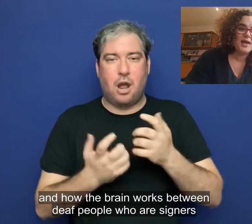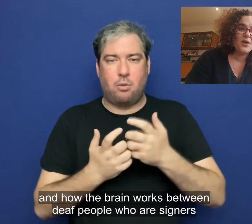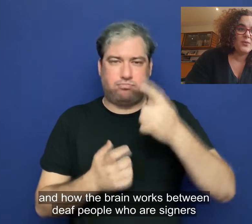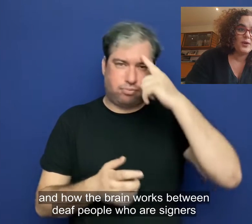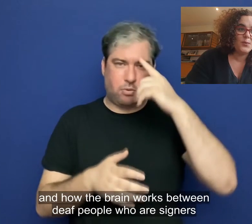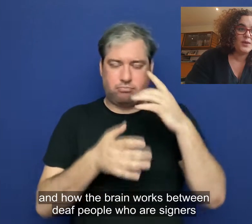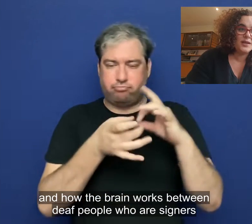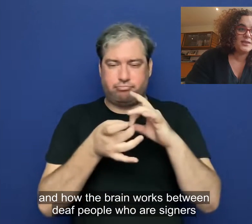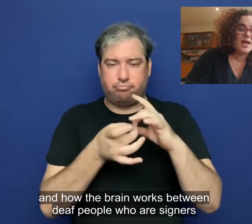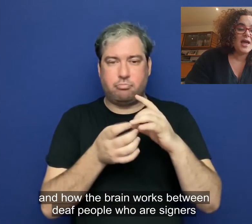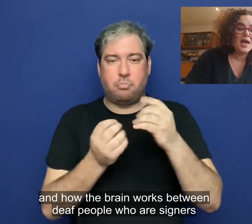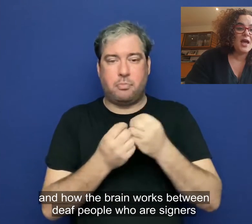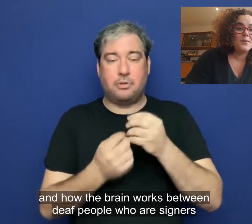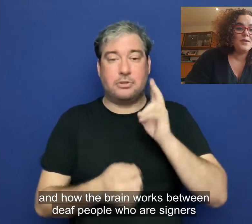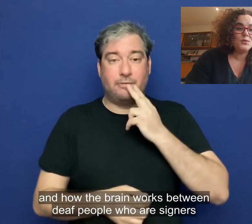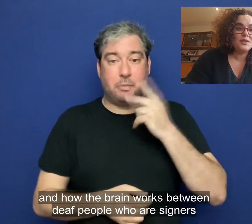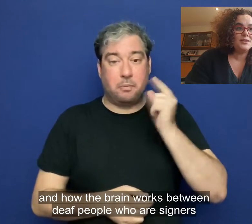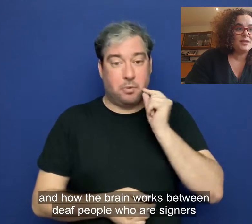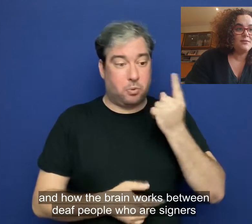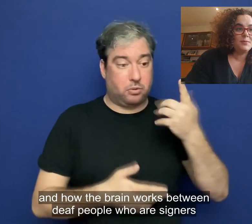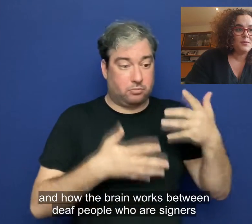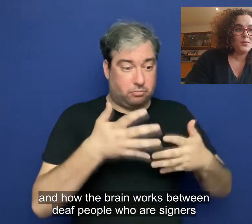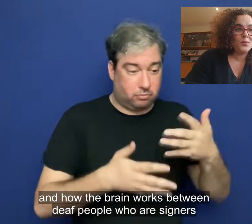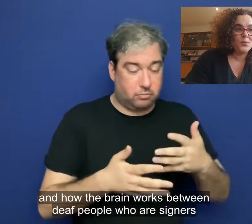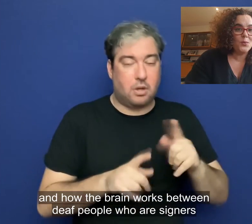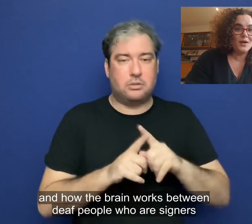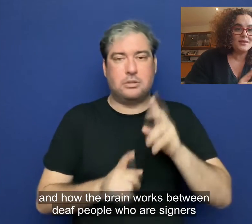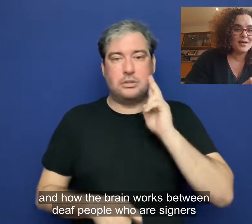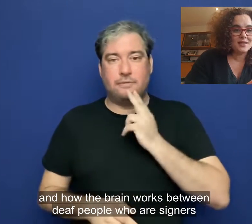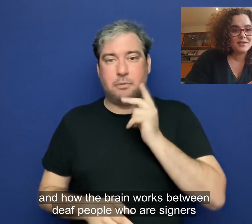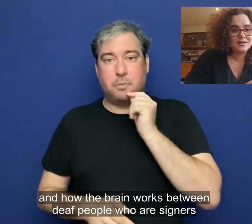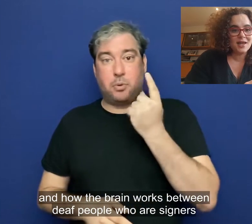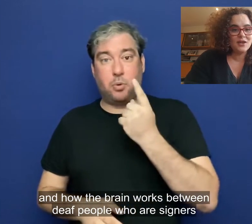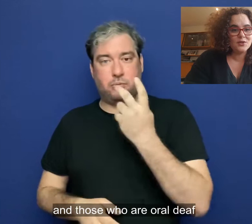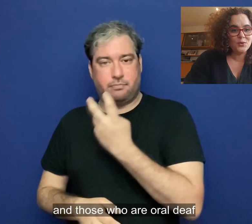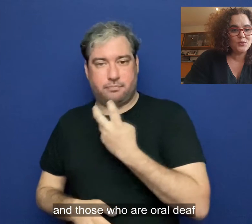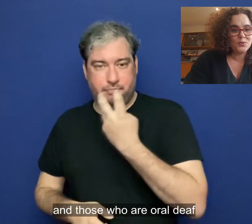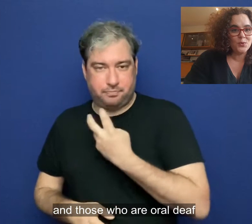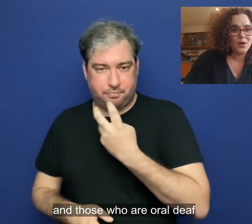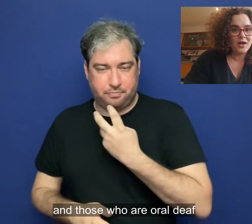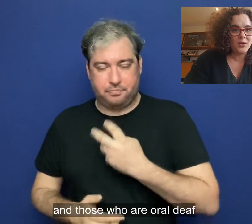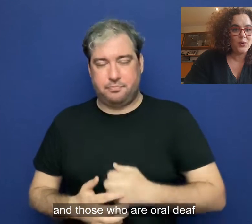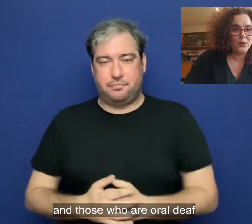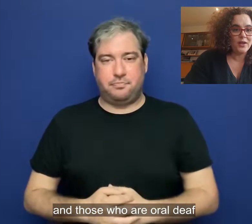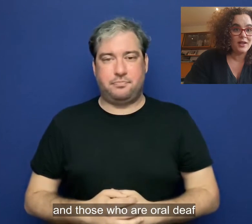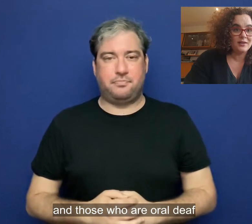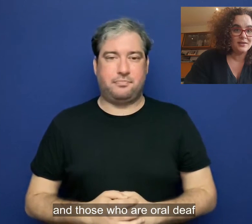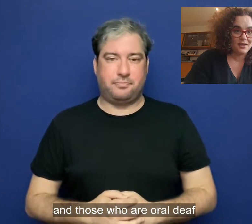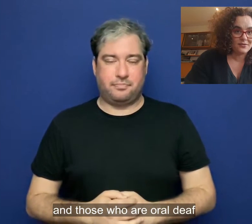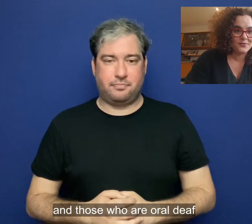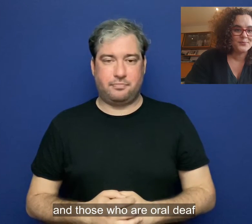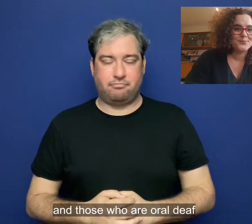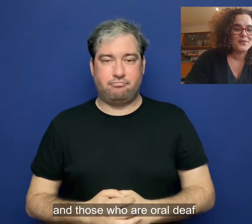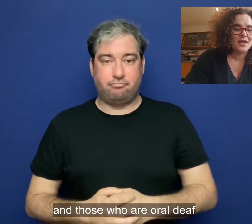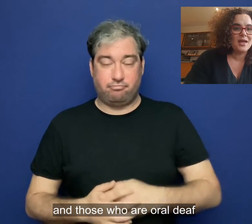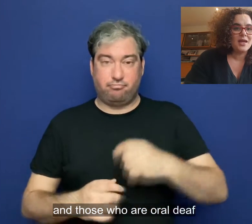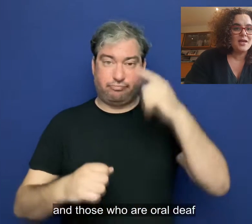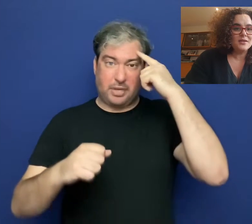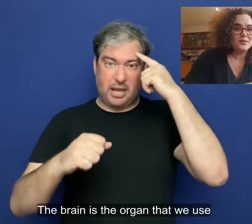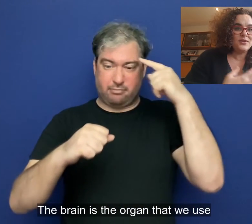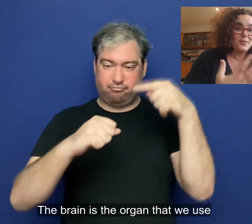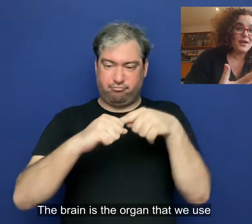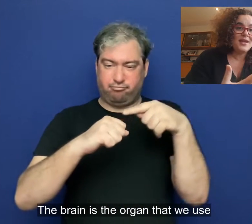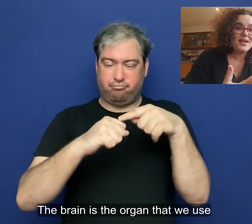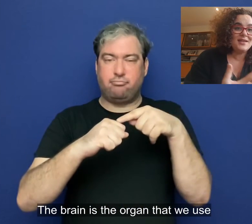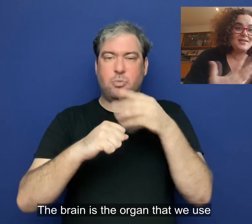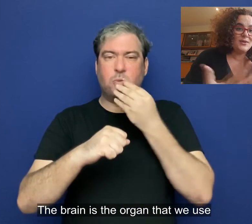people in how the brain works, and between deaf people who are signers and those who are oral deaf.